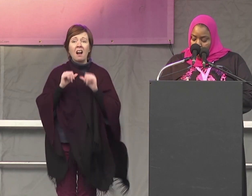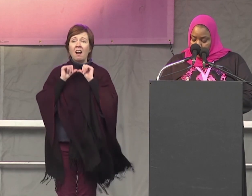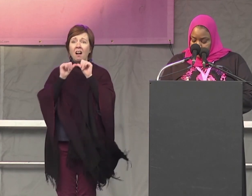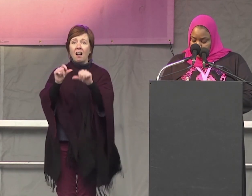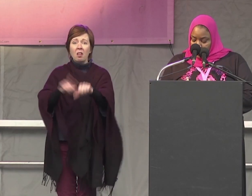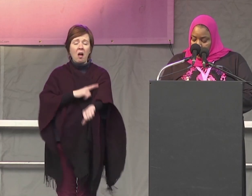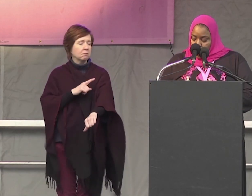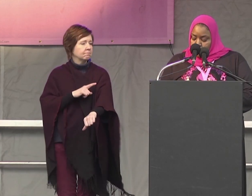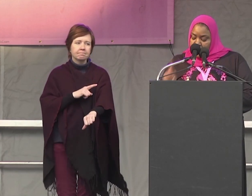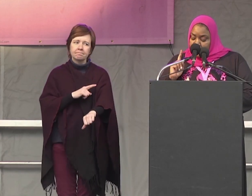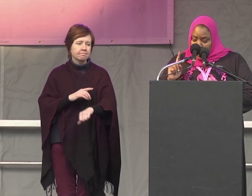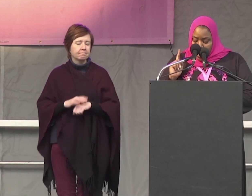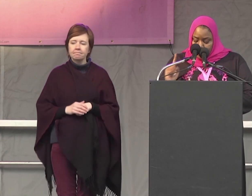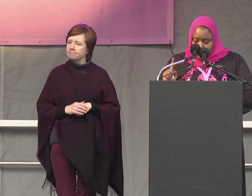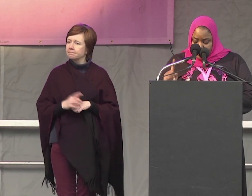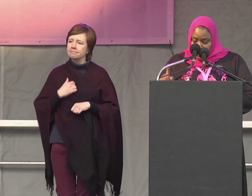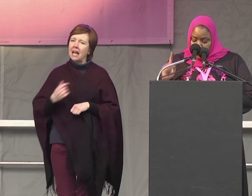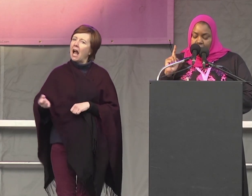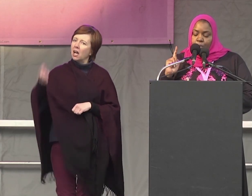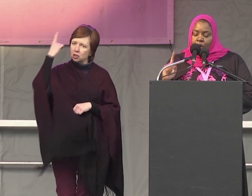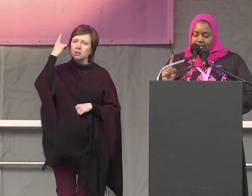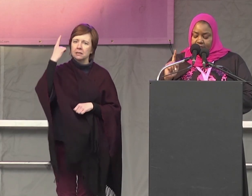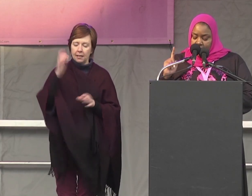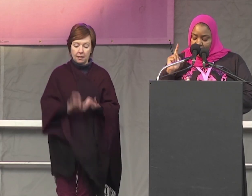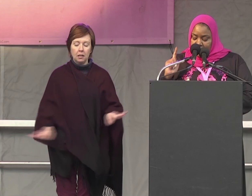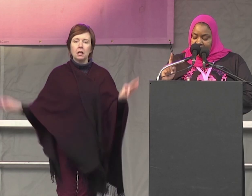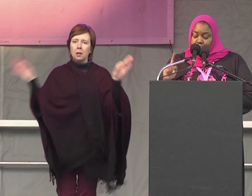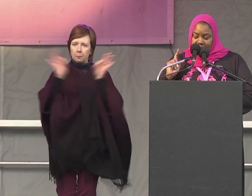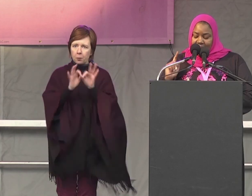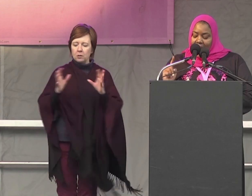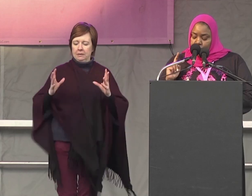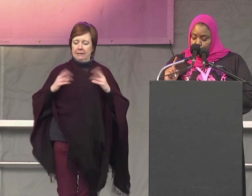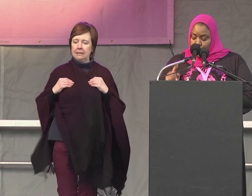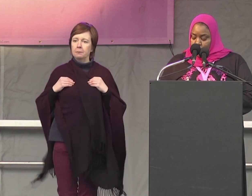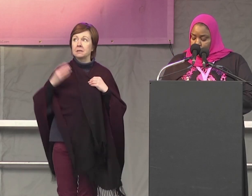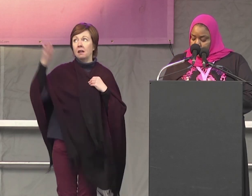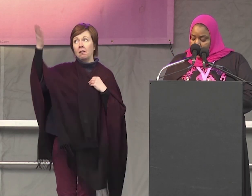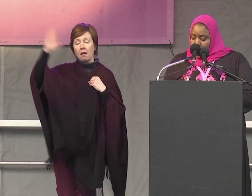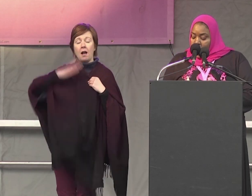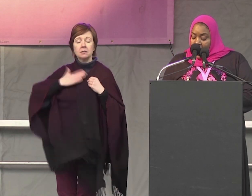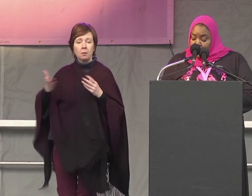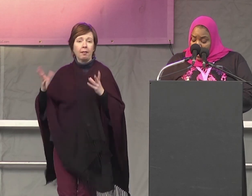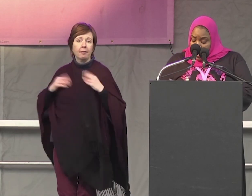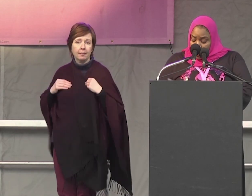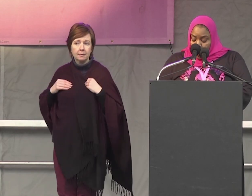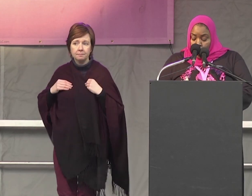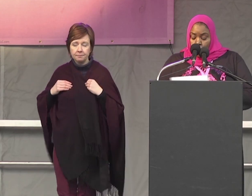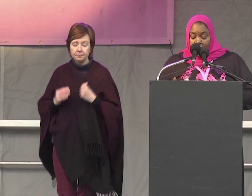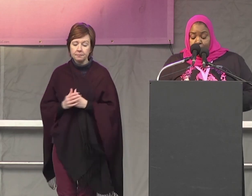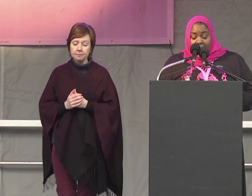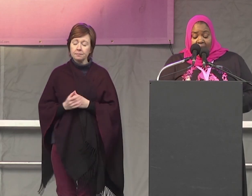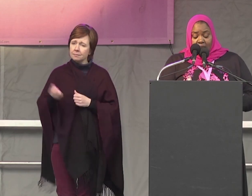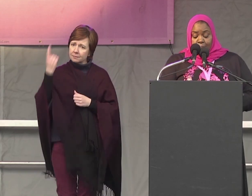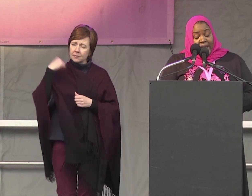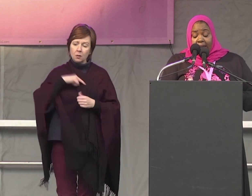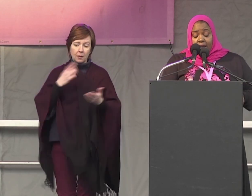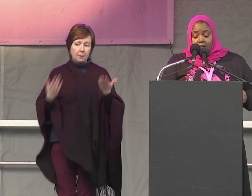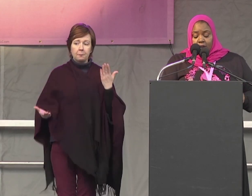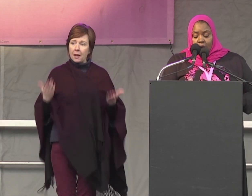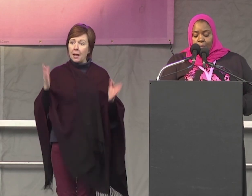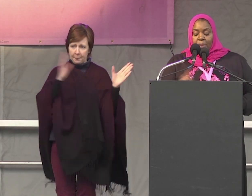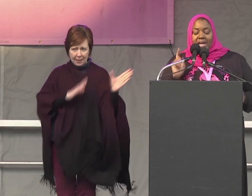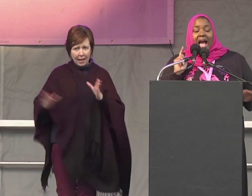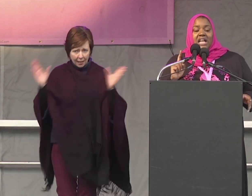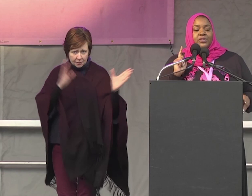last long, because I understand the importance of accepting God's will, and that we may